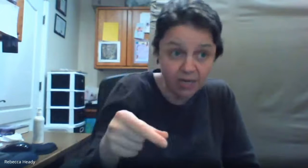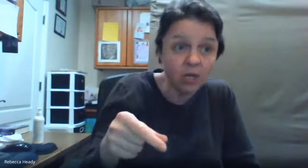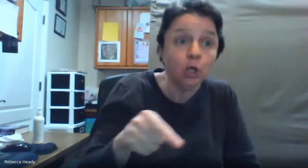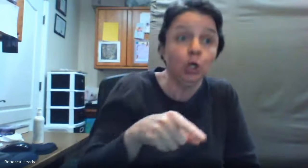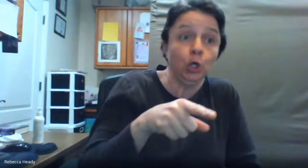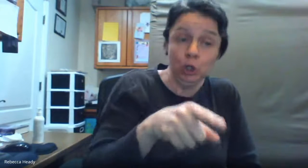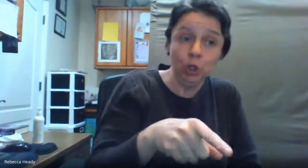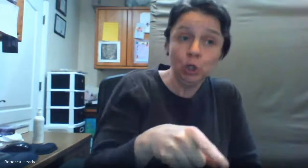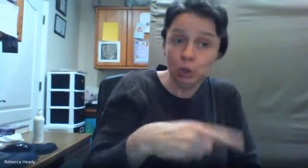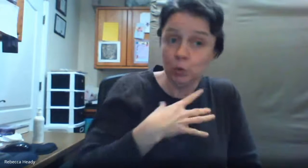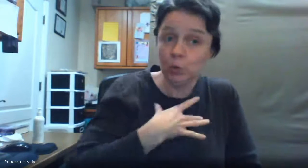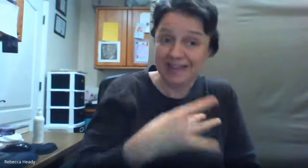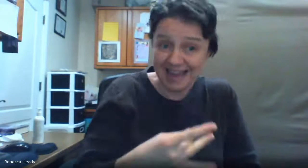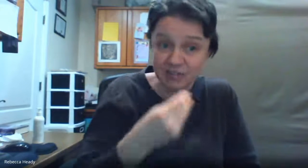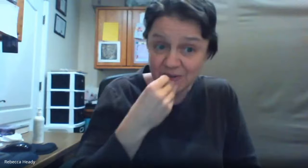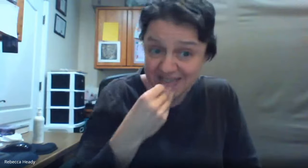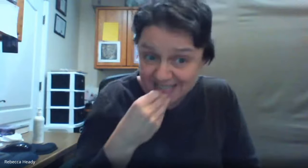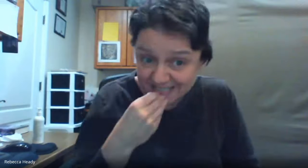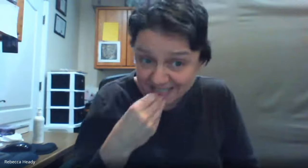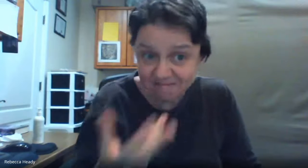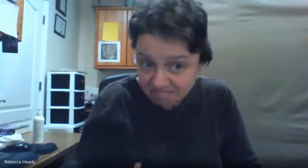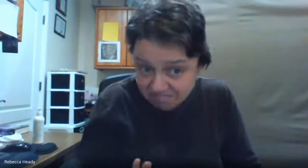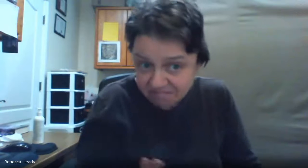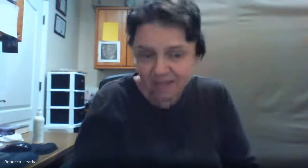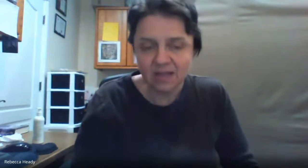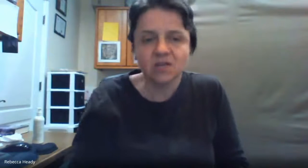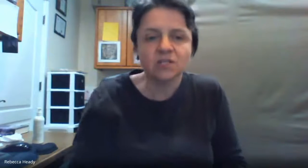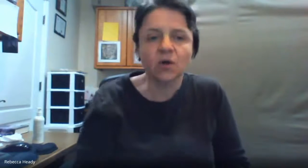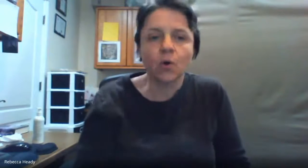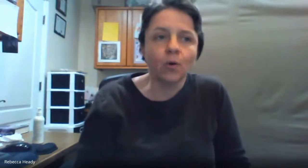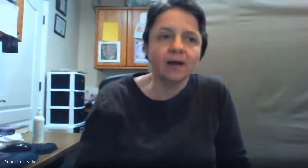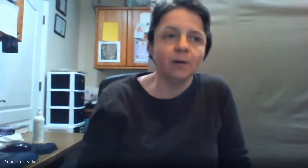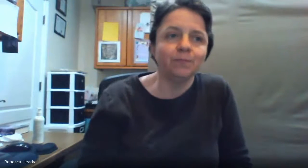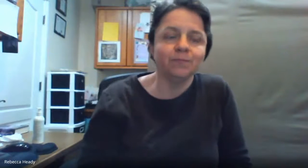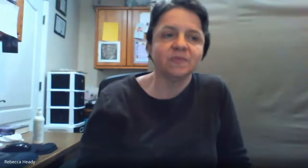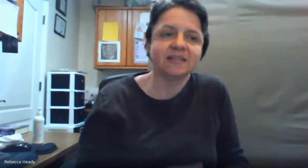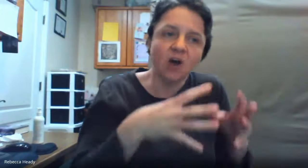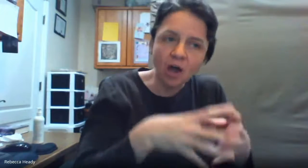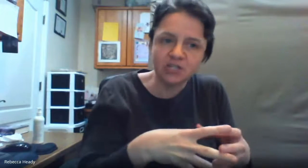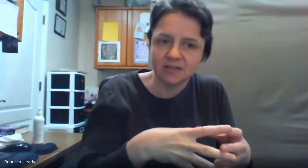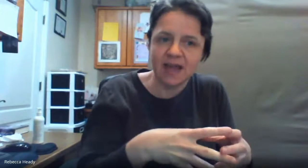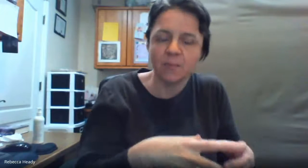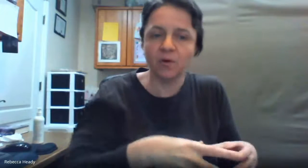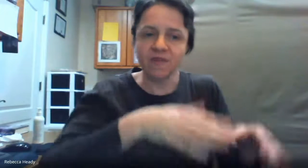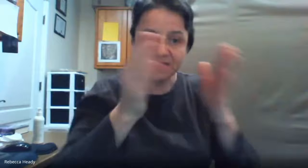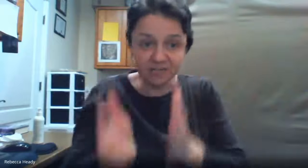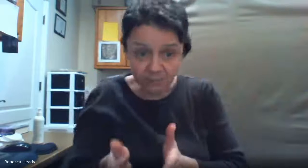green, you like to eat. So that's the object, the apple, and then the